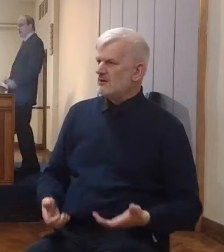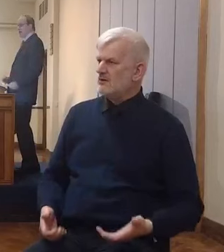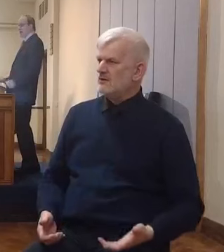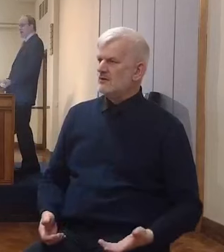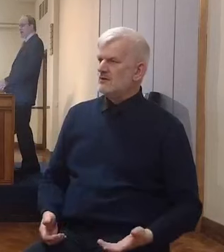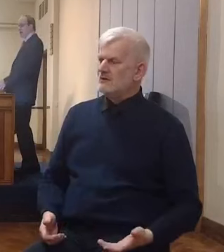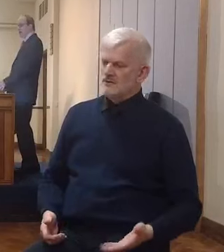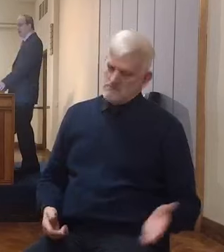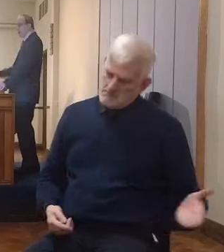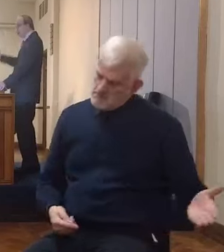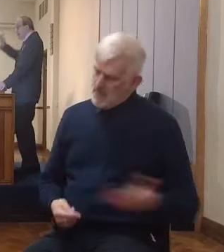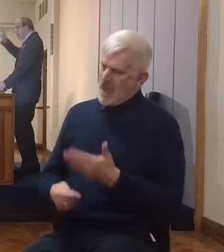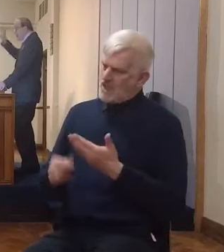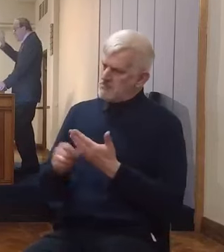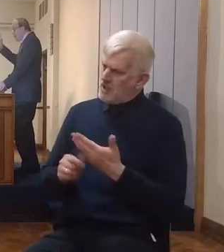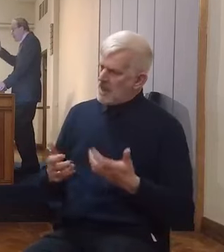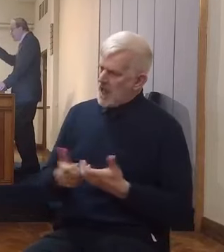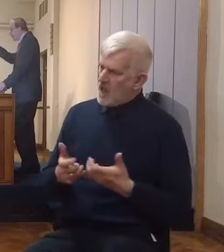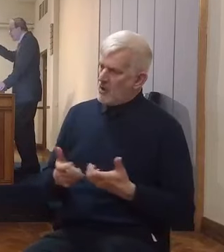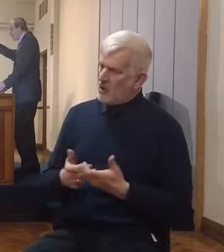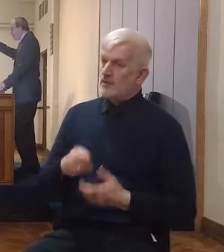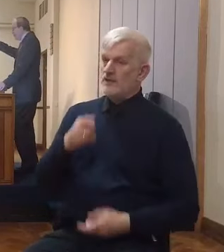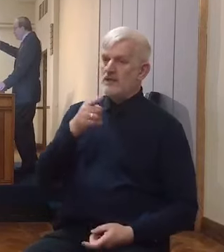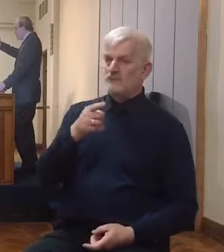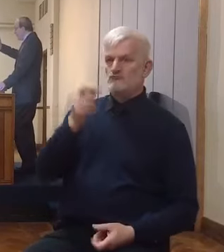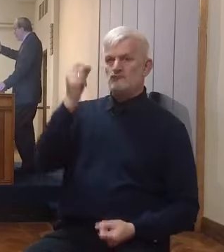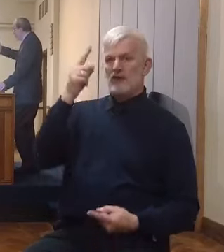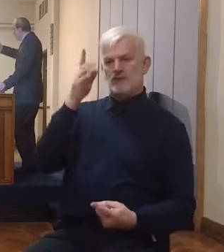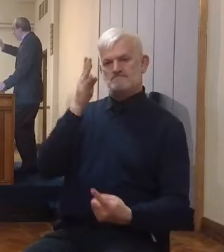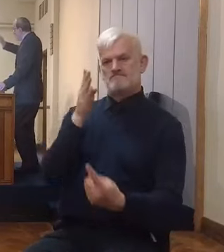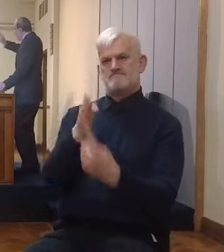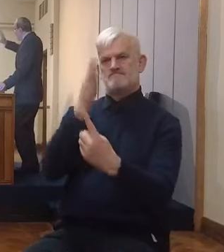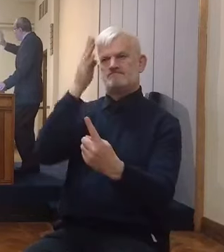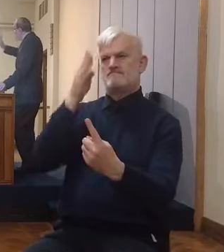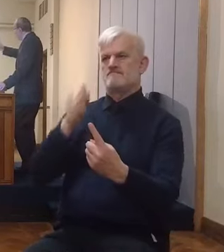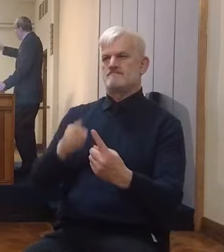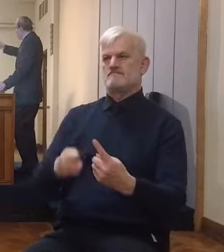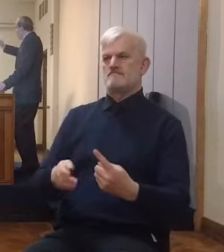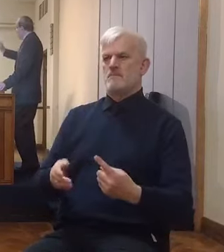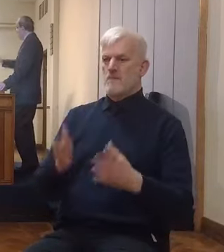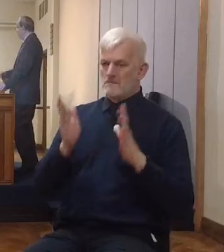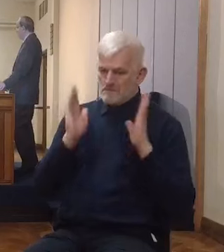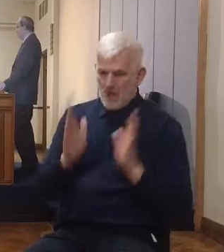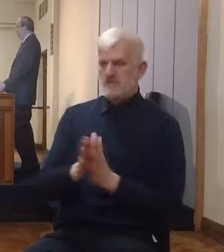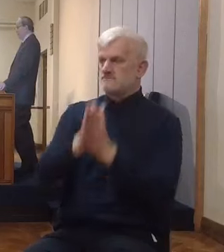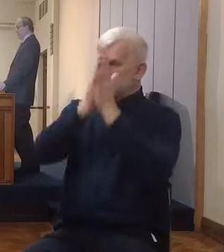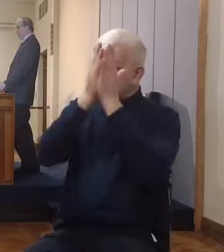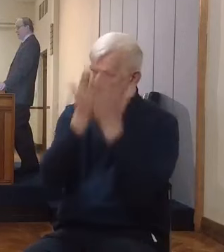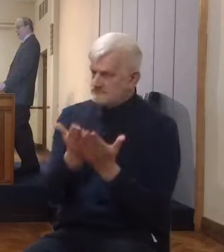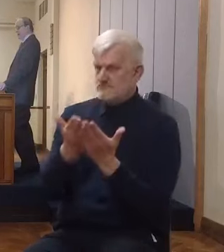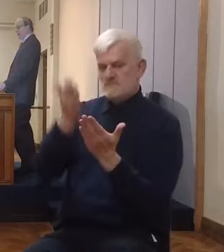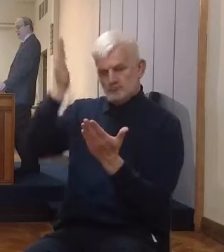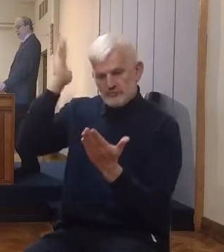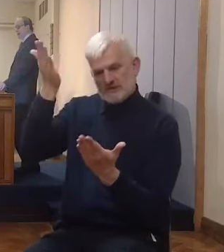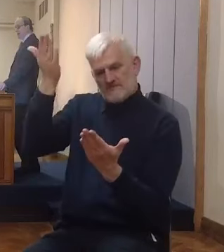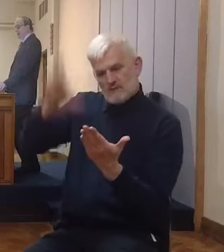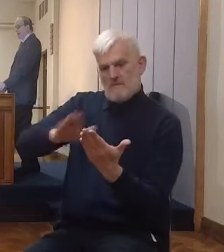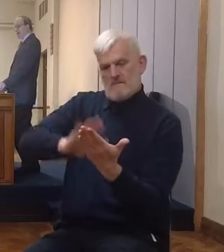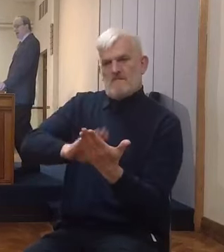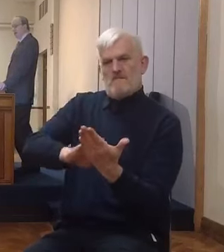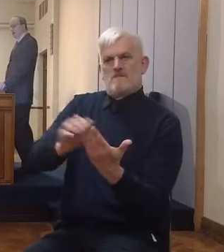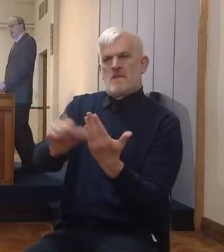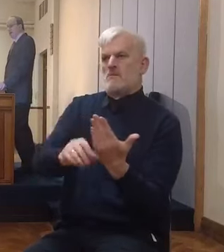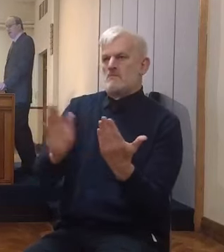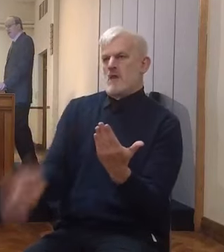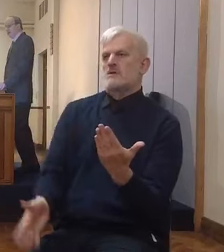people back to the scripture? And he saw the issue, the principle of expository preaching. And